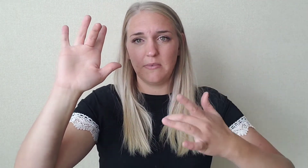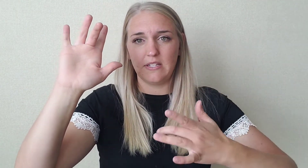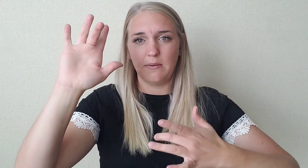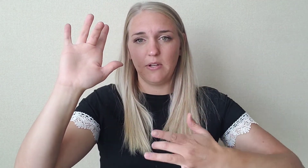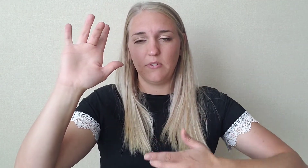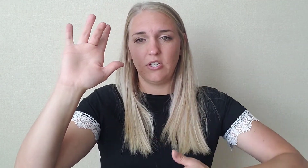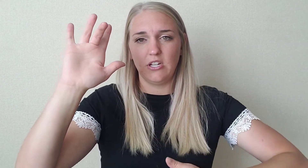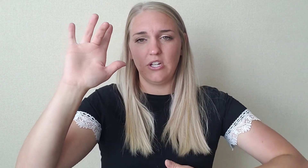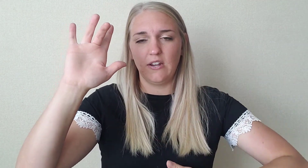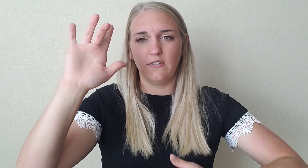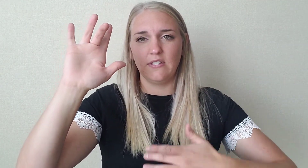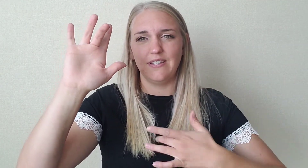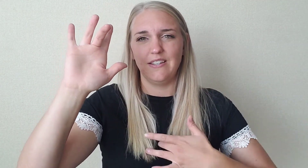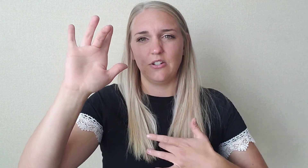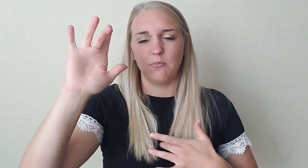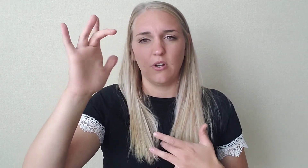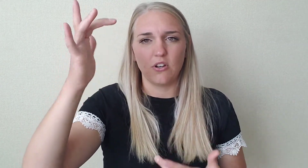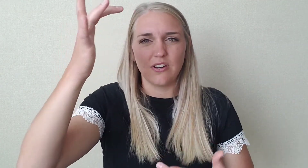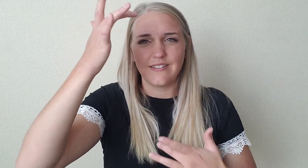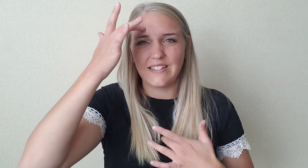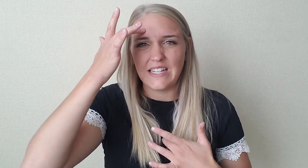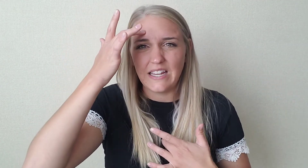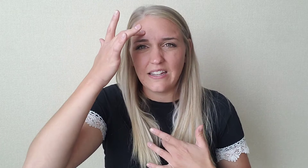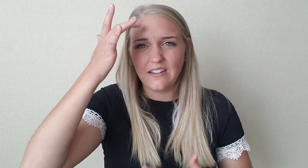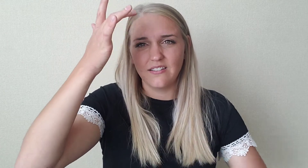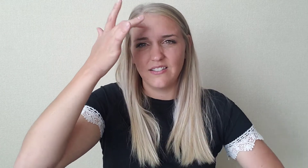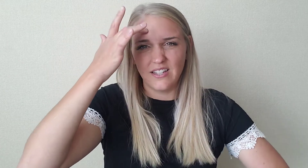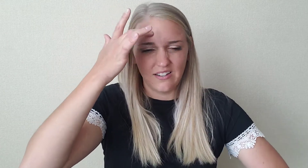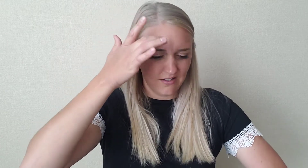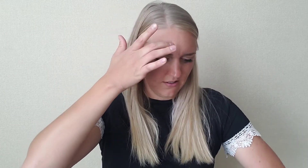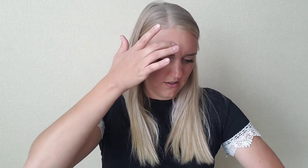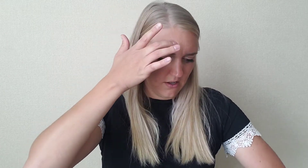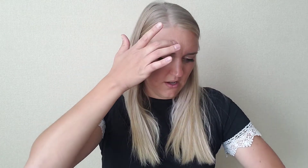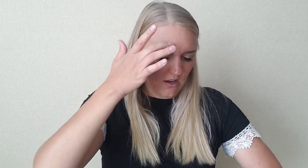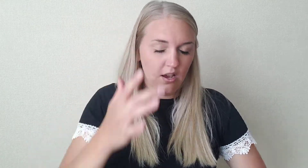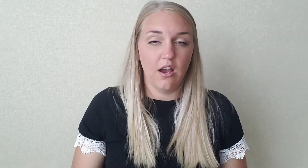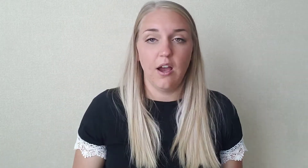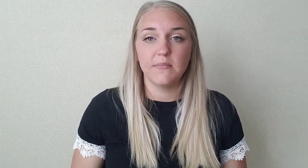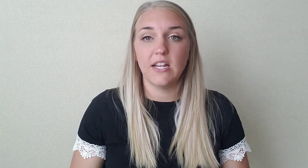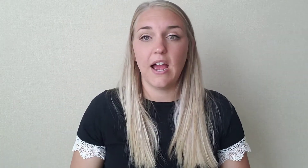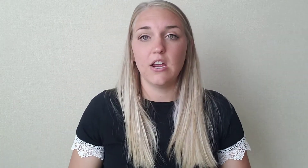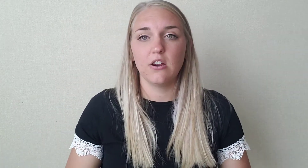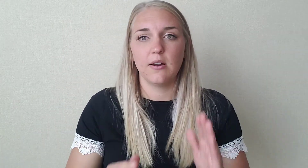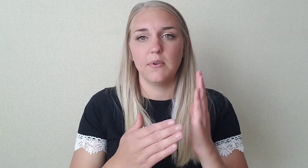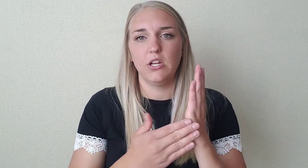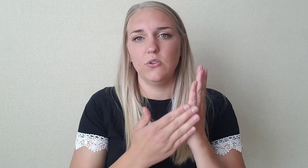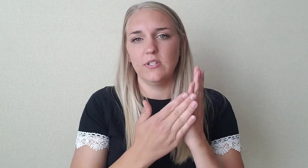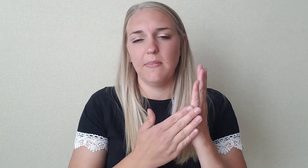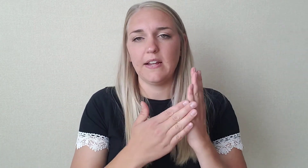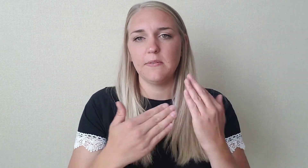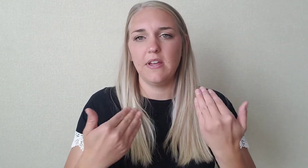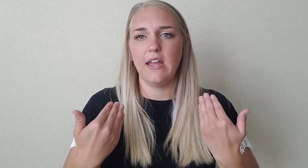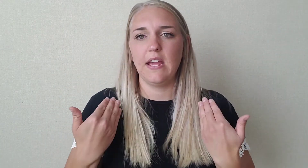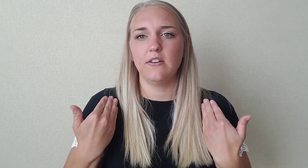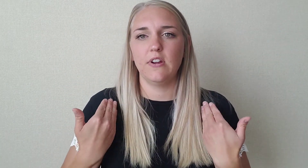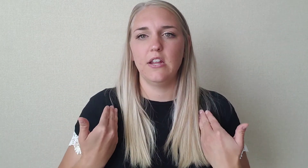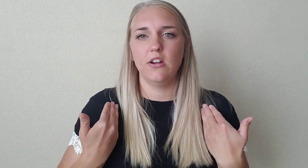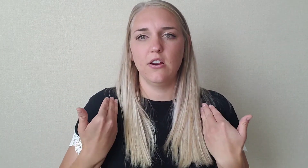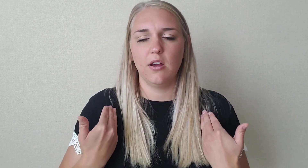my stomach, which again, you can't really see. You could put on your chest, sick, sick. Tired, I'm gonna use the backs of my hand right here on